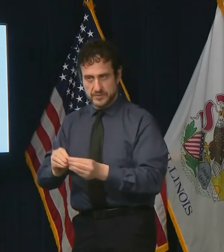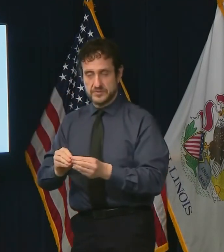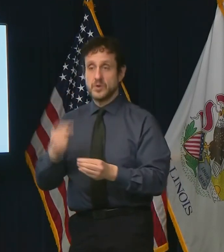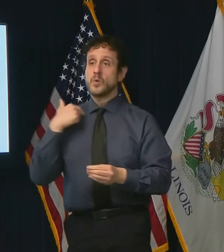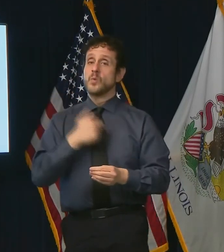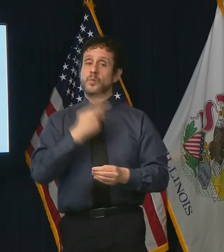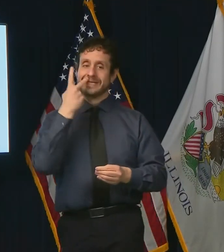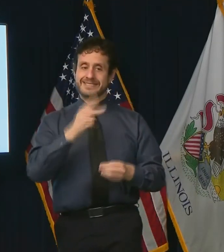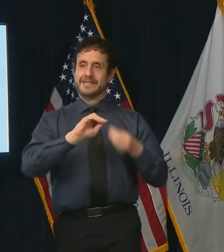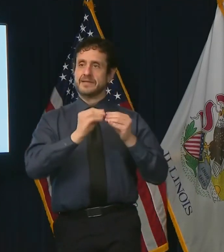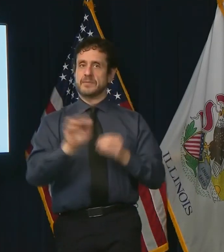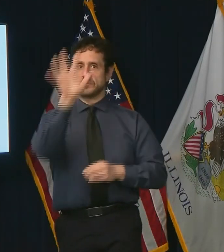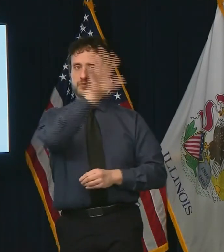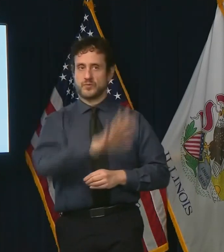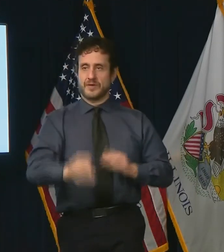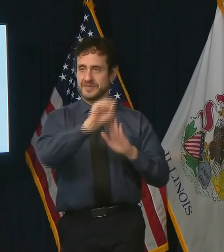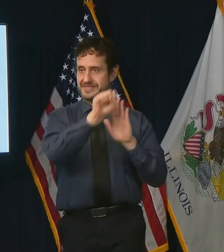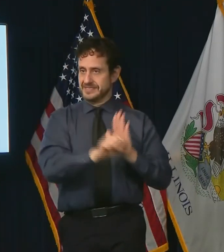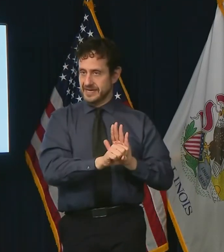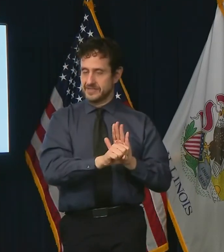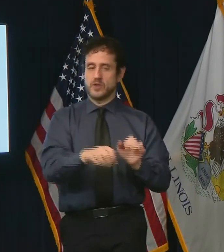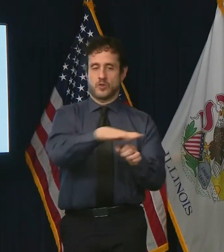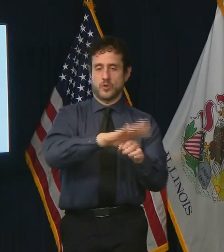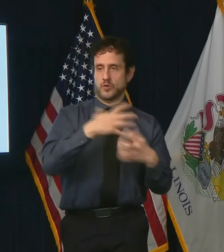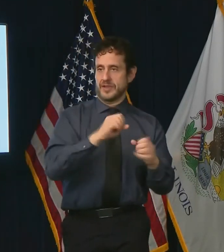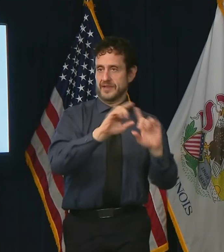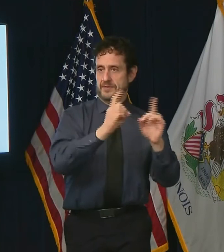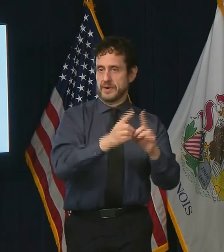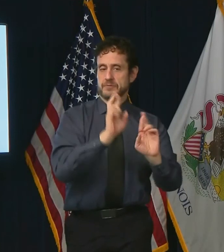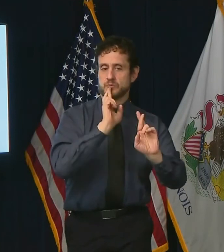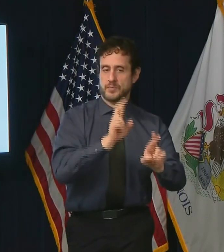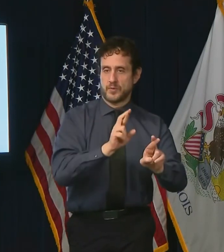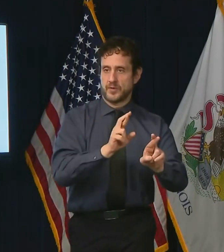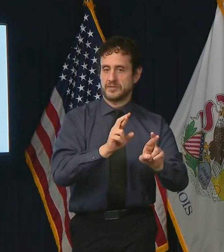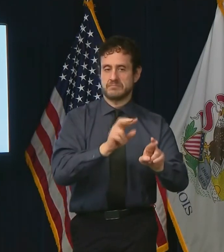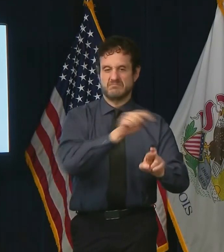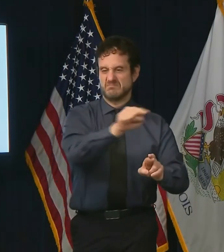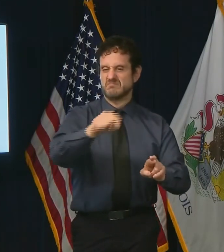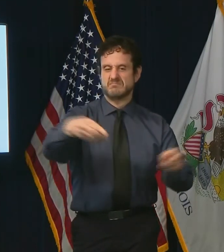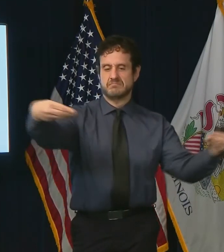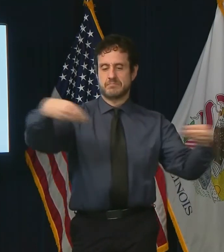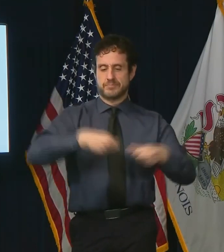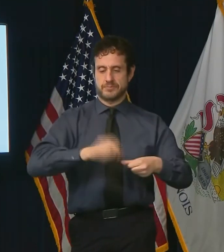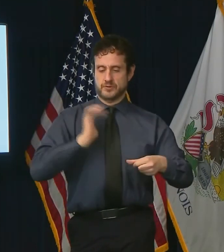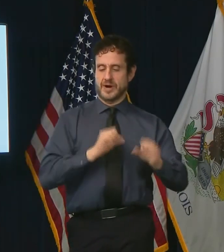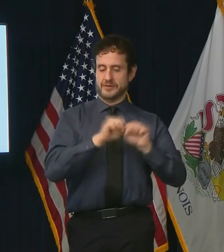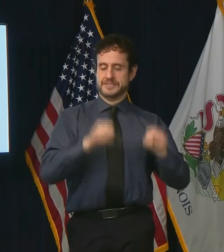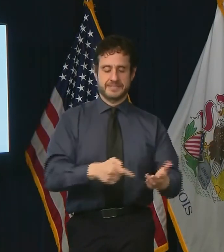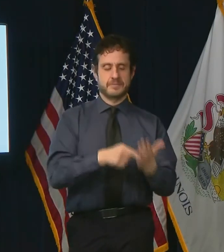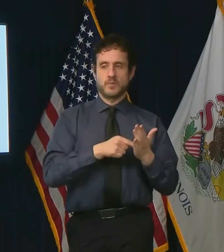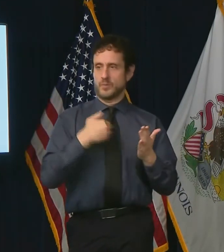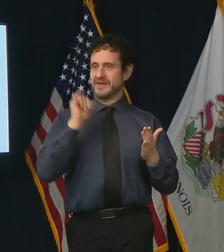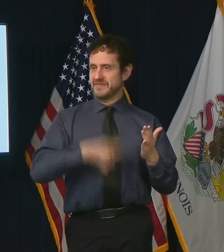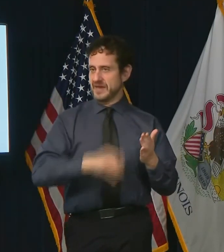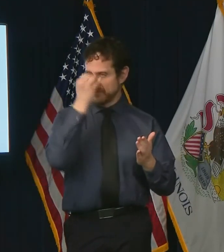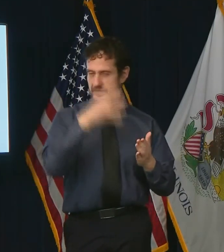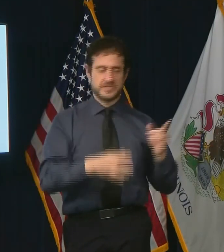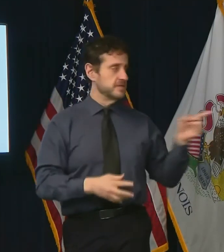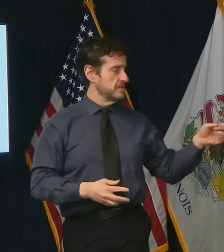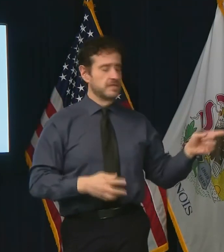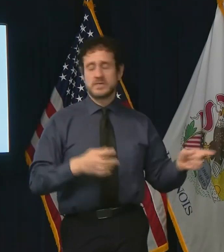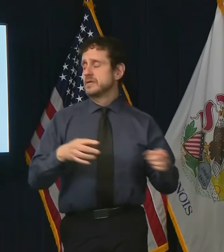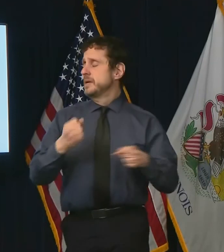That's a separate platform, a separate reporting system that everyone uses, so we do have that information. Just